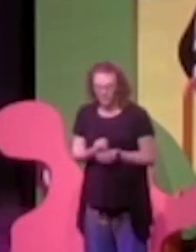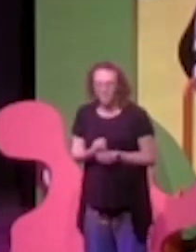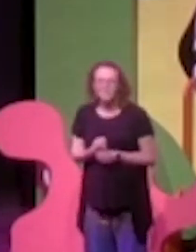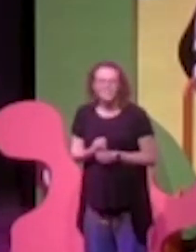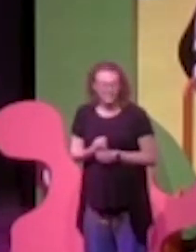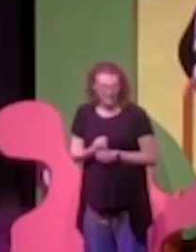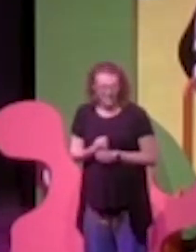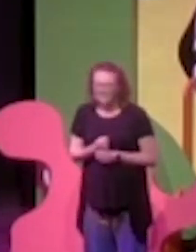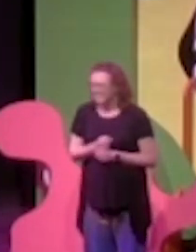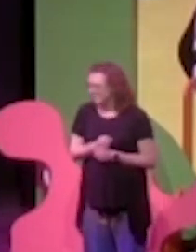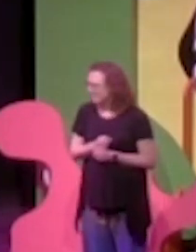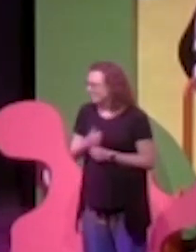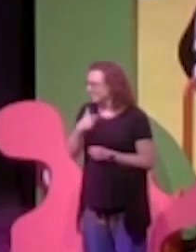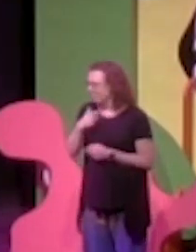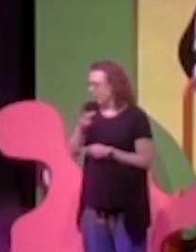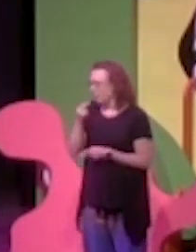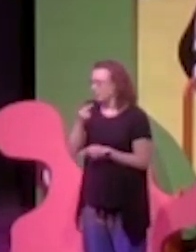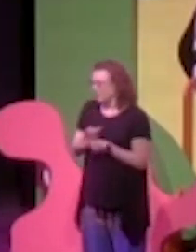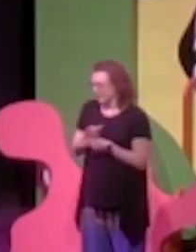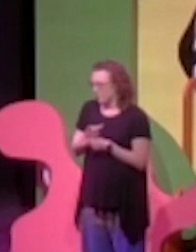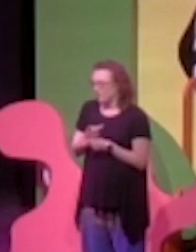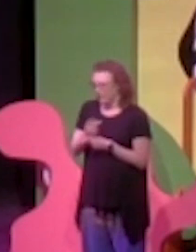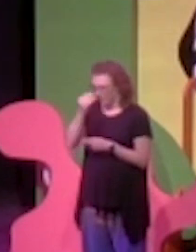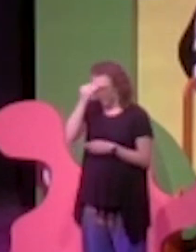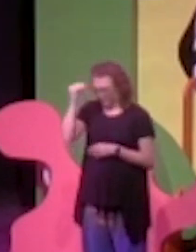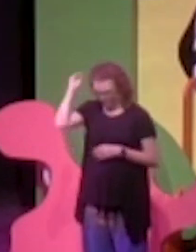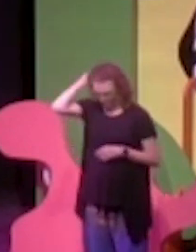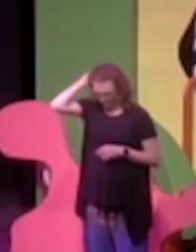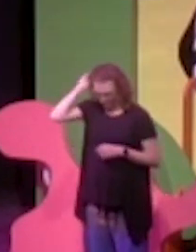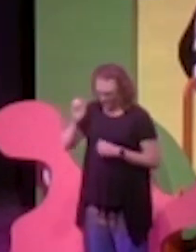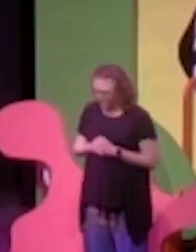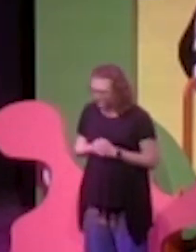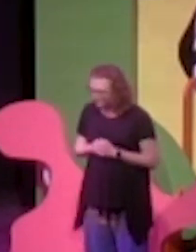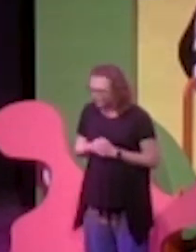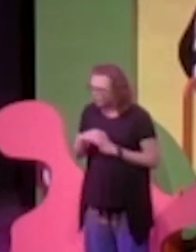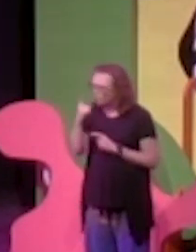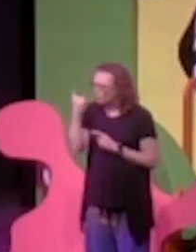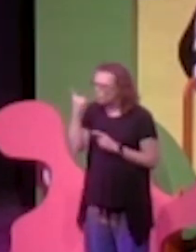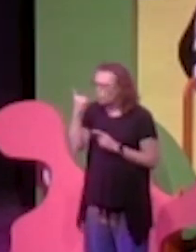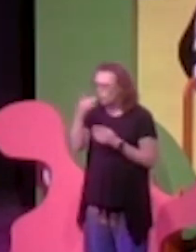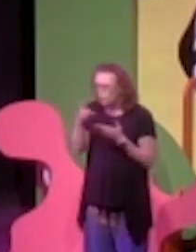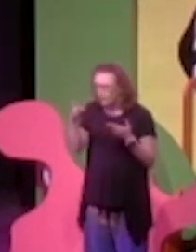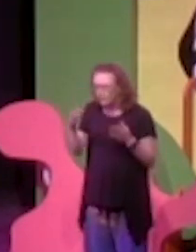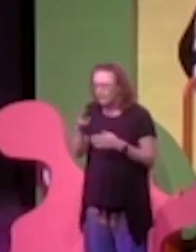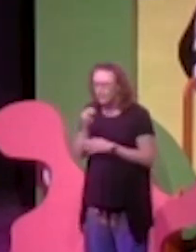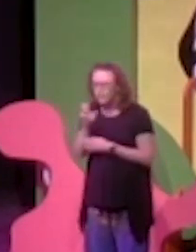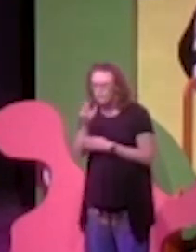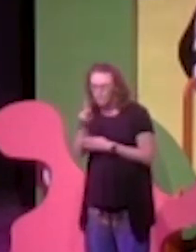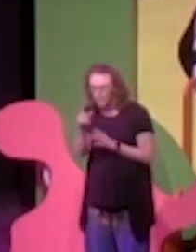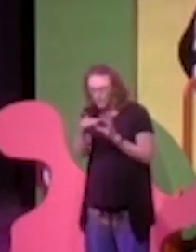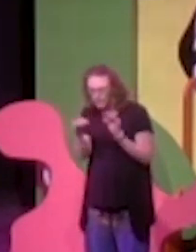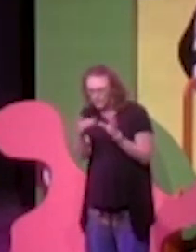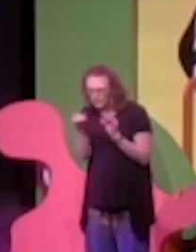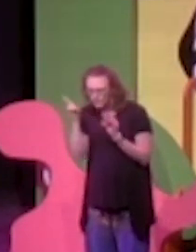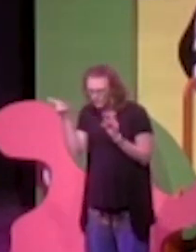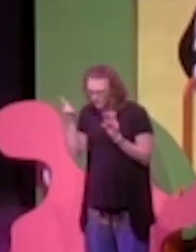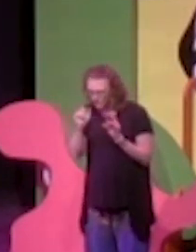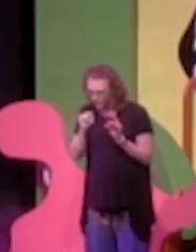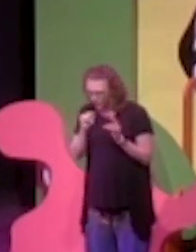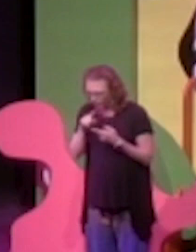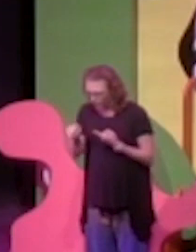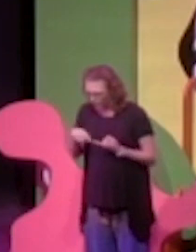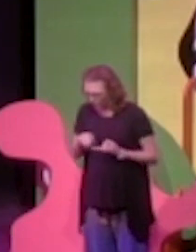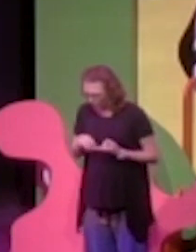I will definitely keep that top of mind moving forward. I do want to pick up on something that Mark left off his comments with, which is